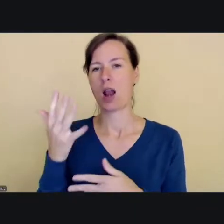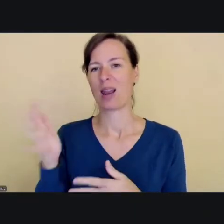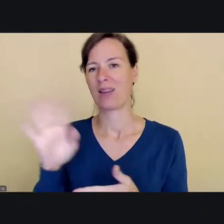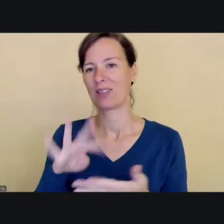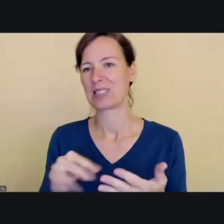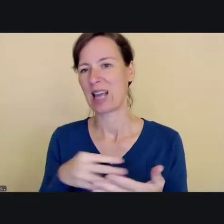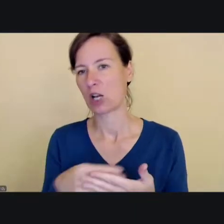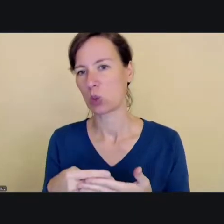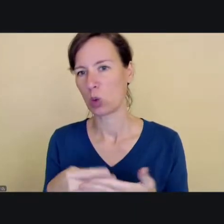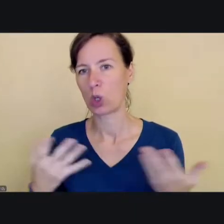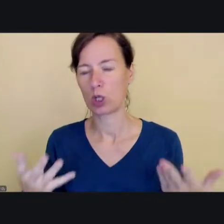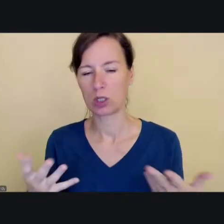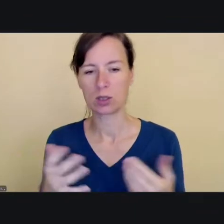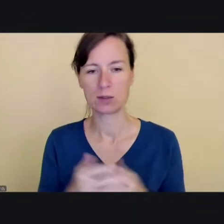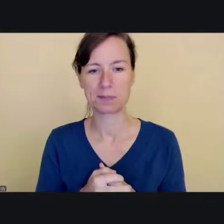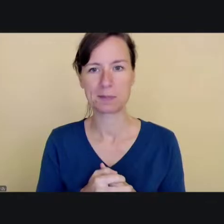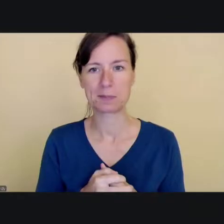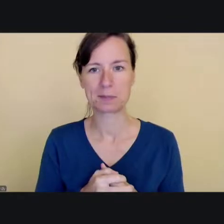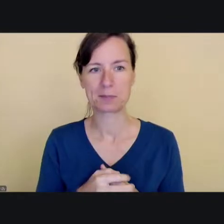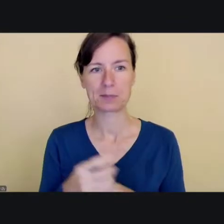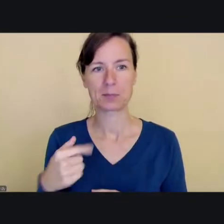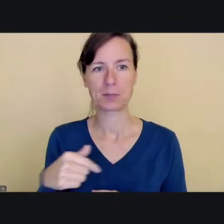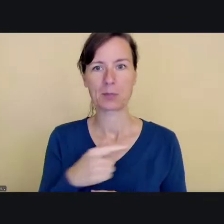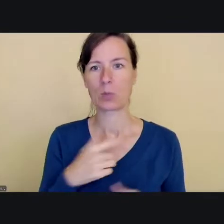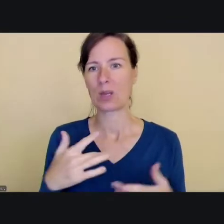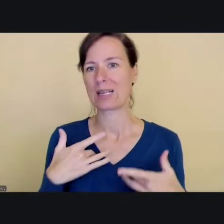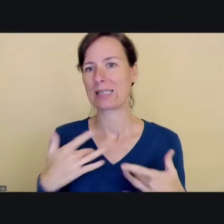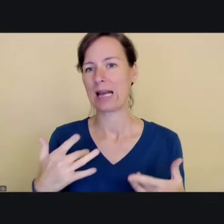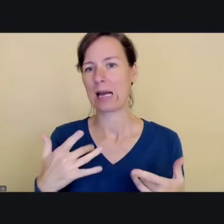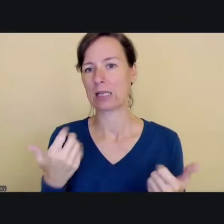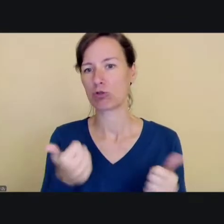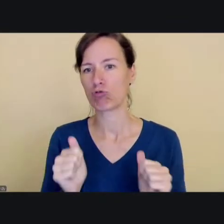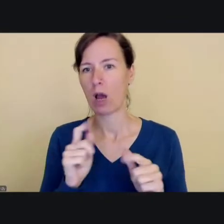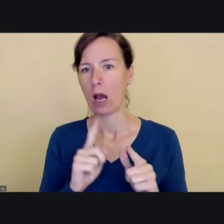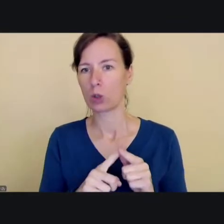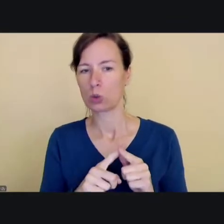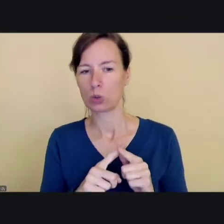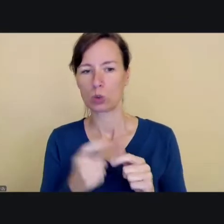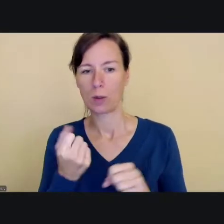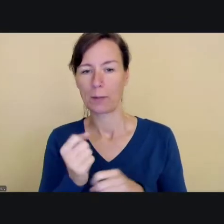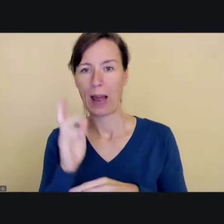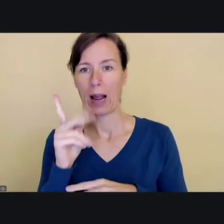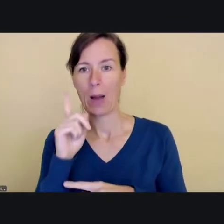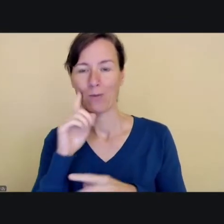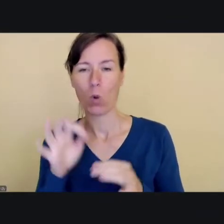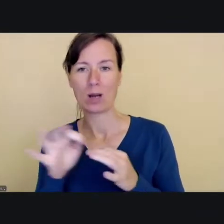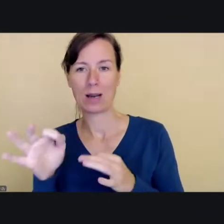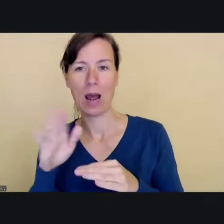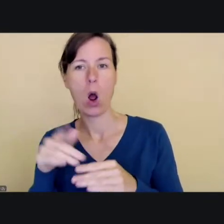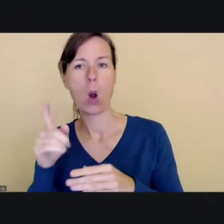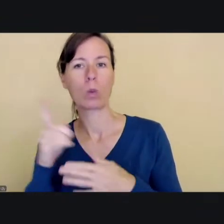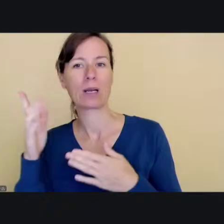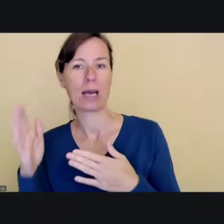up for the delay on the weekends, as you all know.